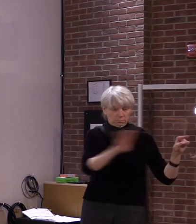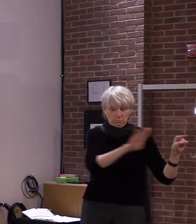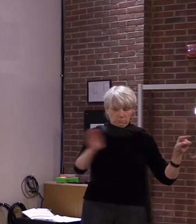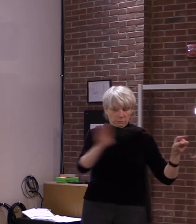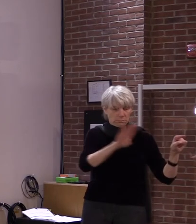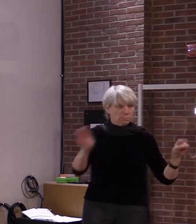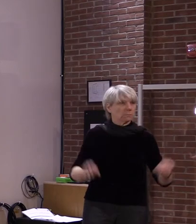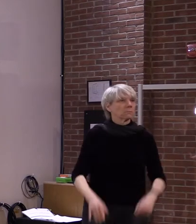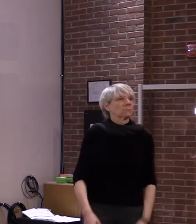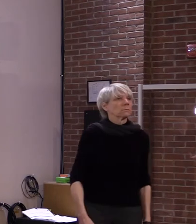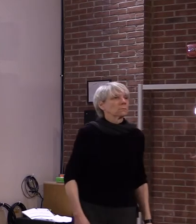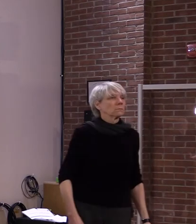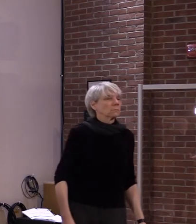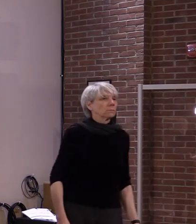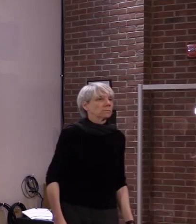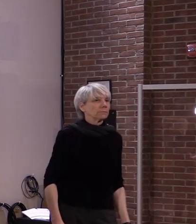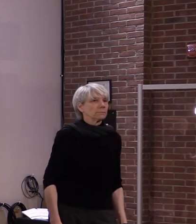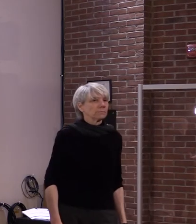care